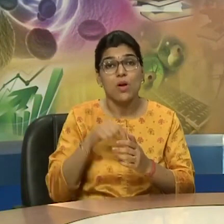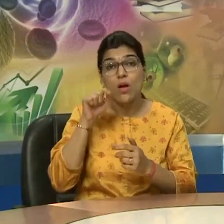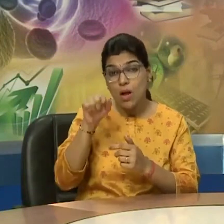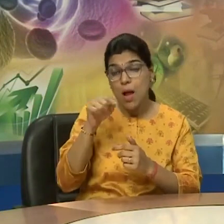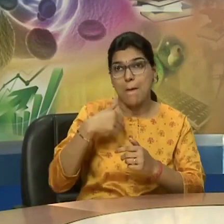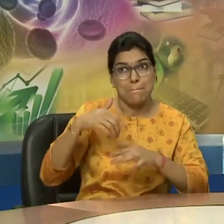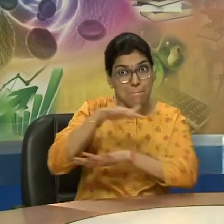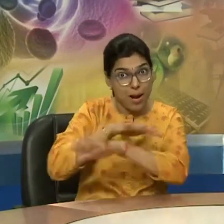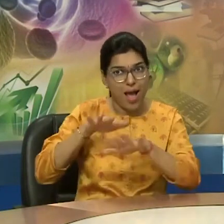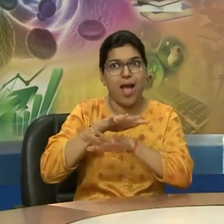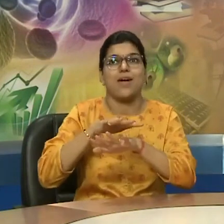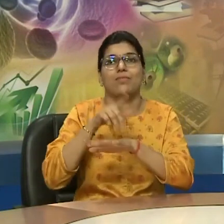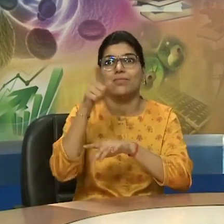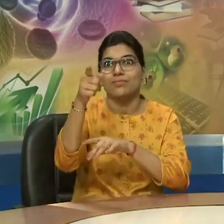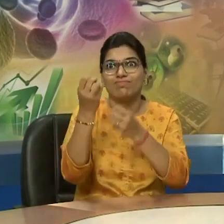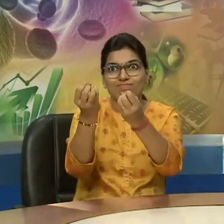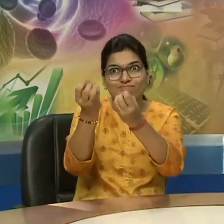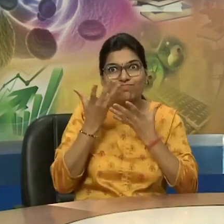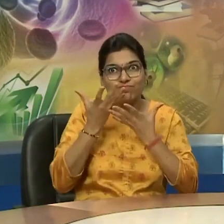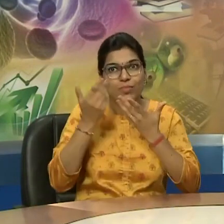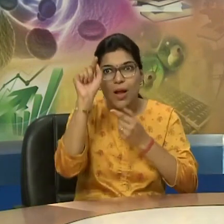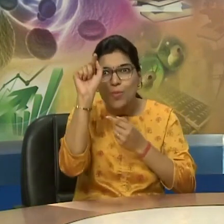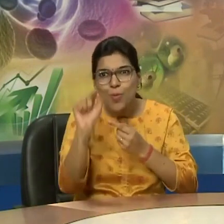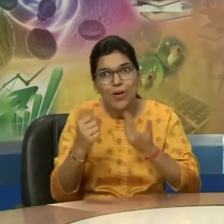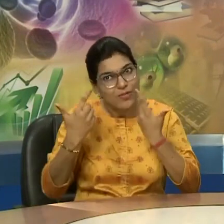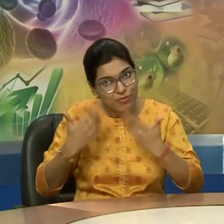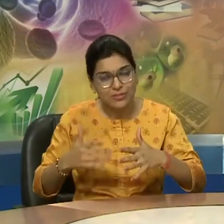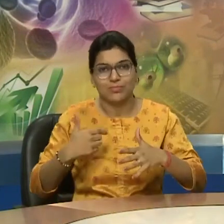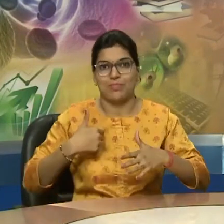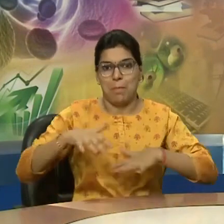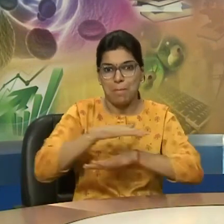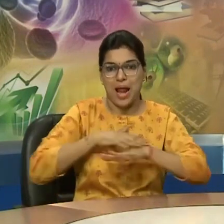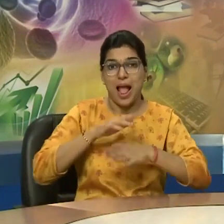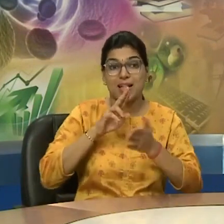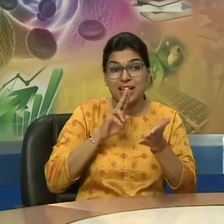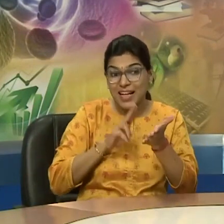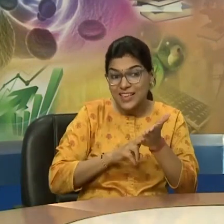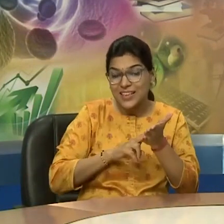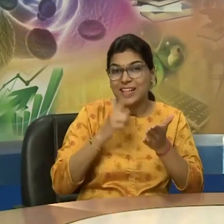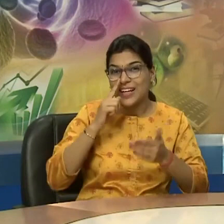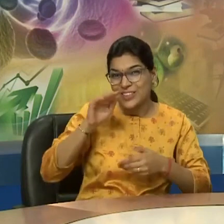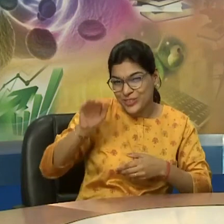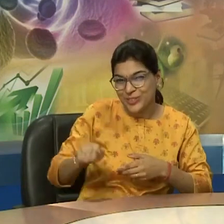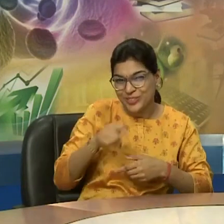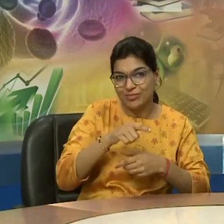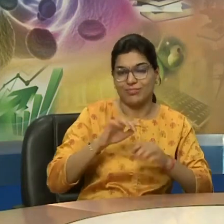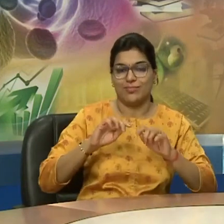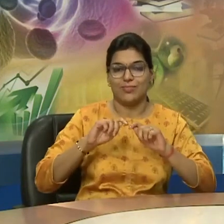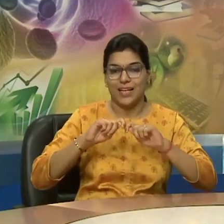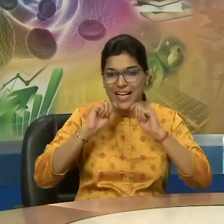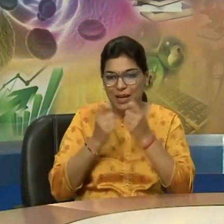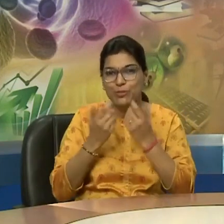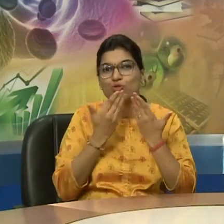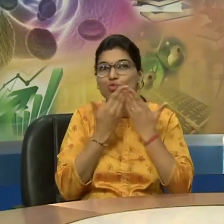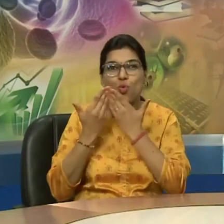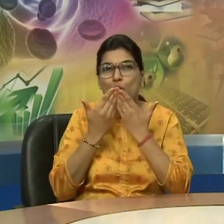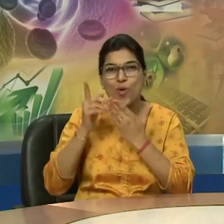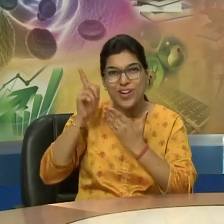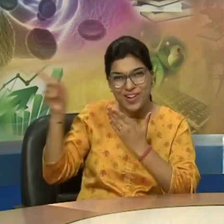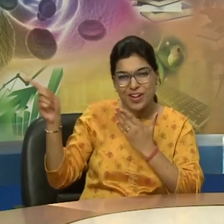neem? In fact, we have science exhibition on our school